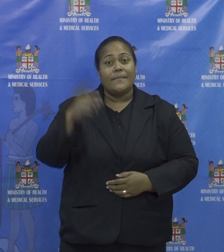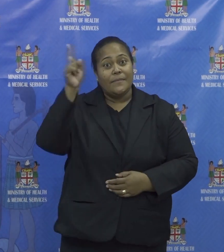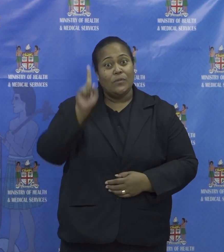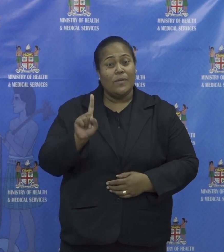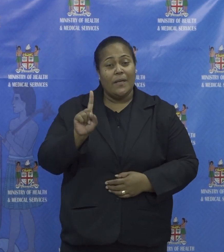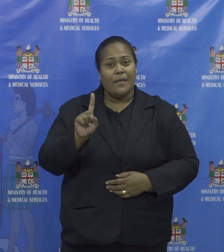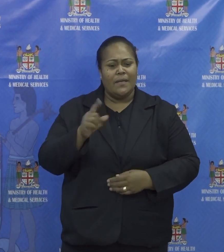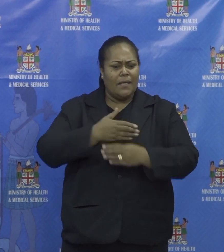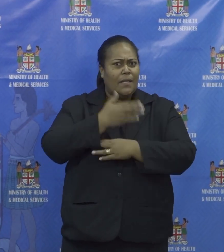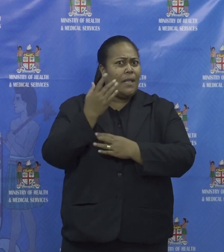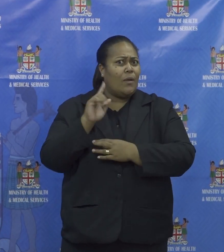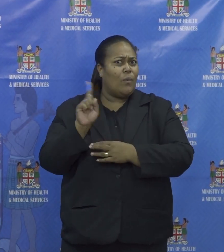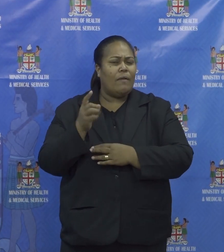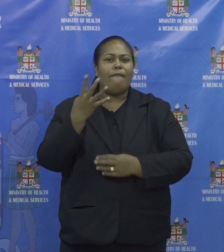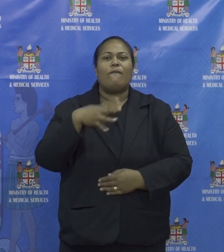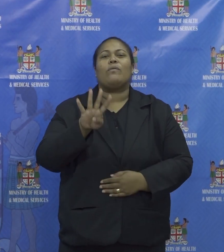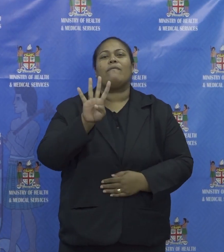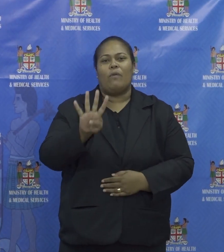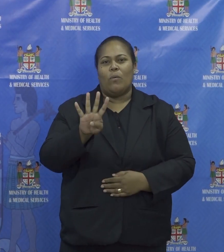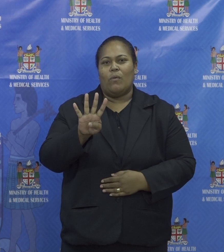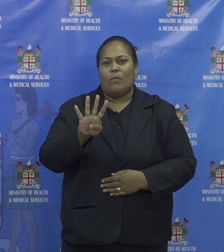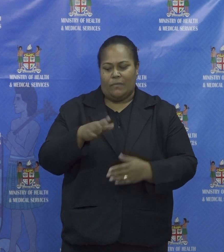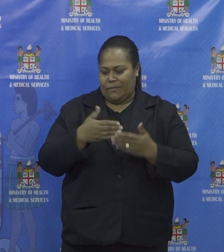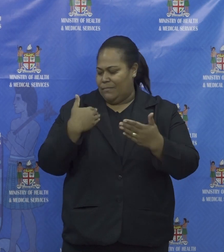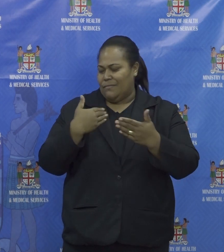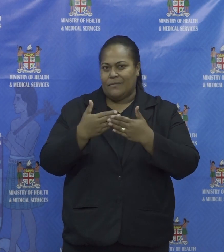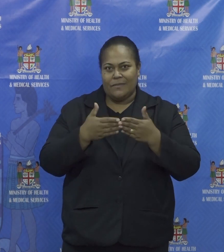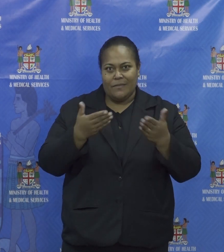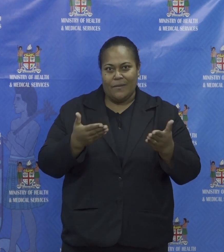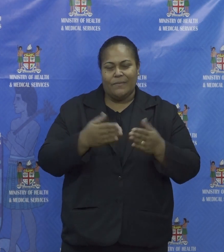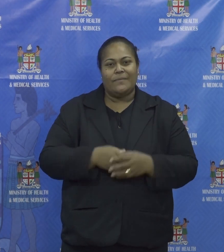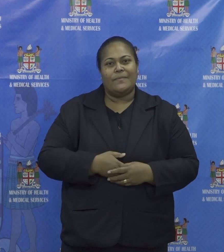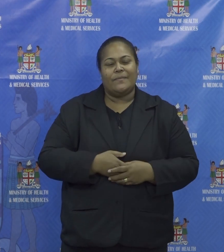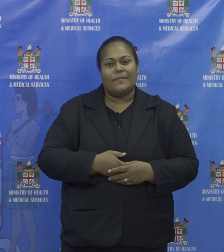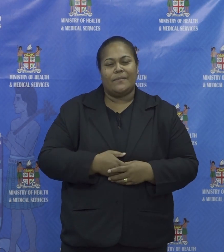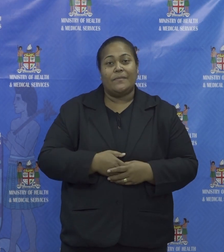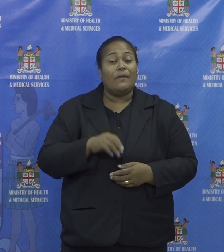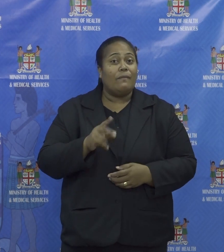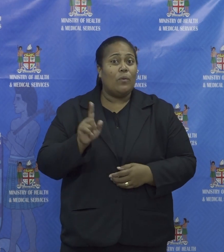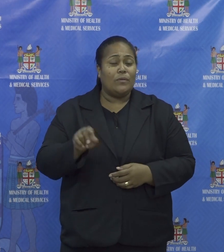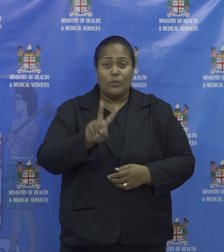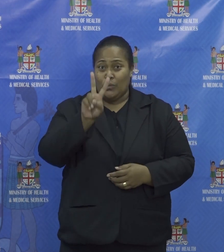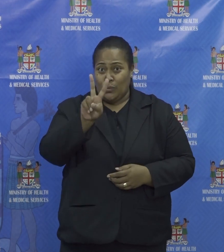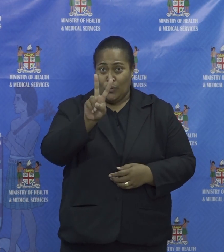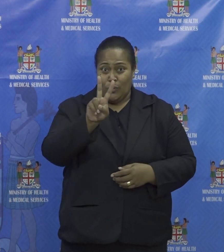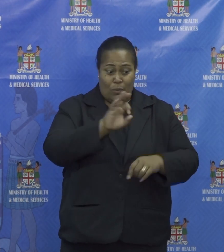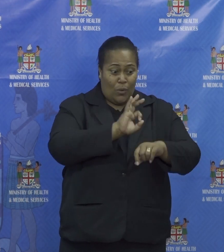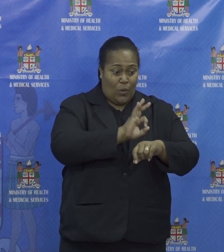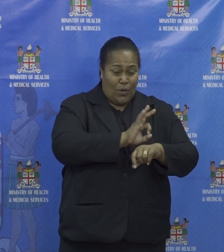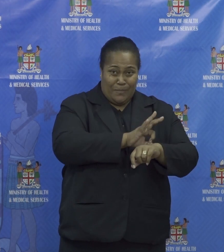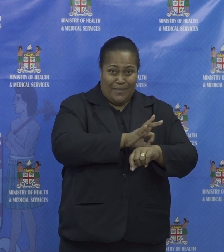day 44 of the current outbreak. And in terms of the 2 health facilities of